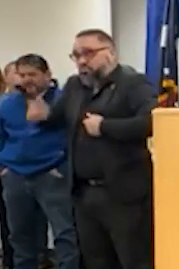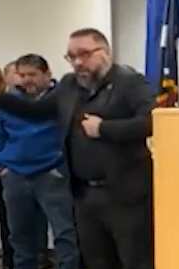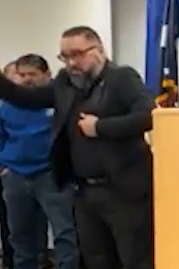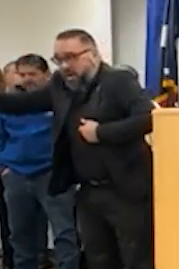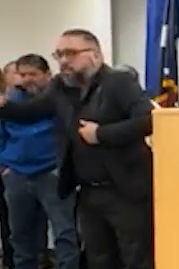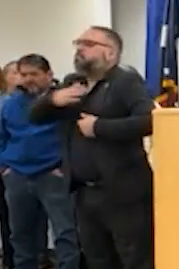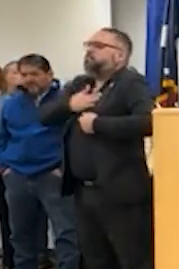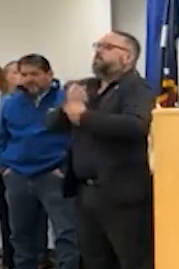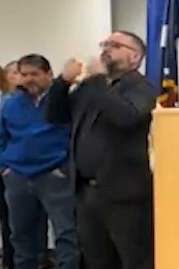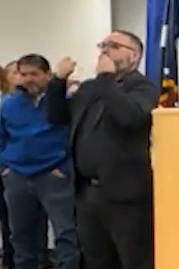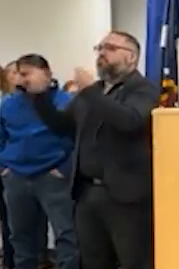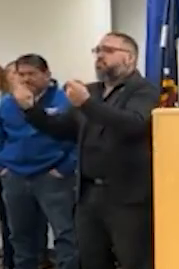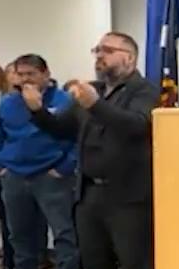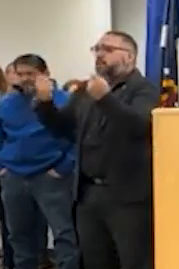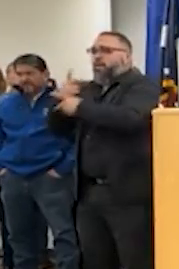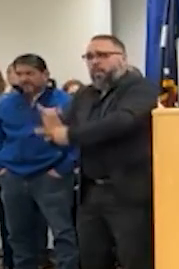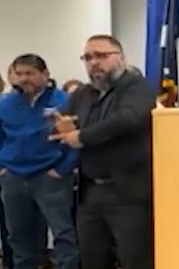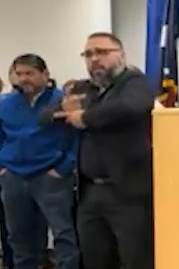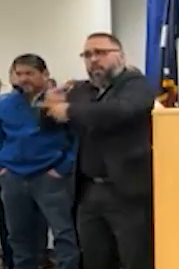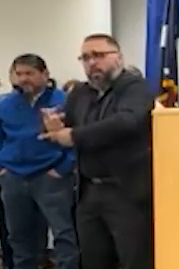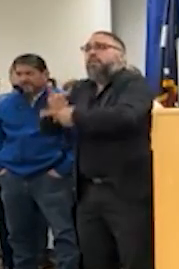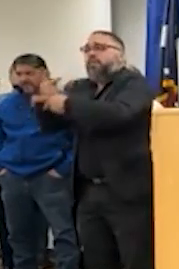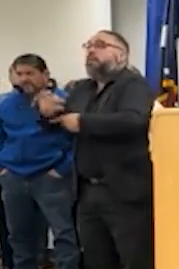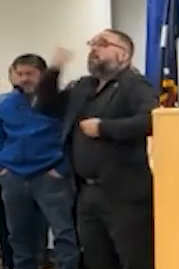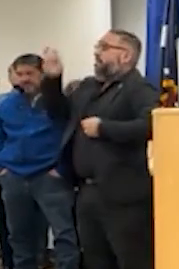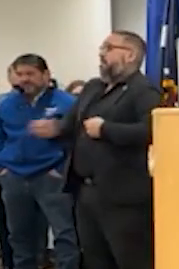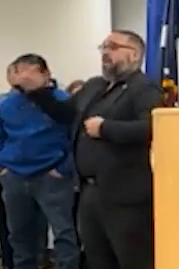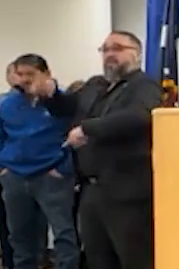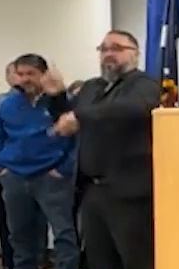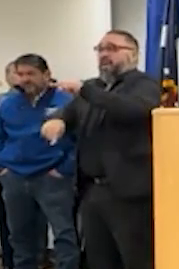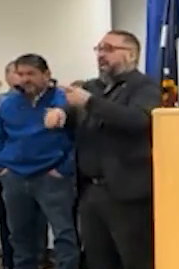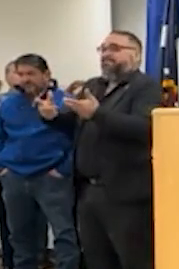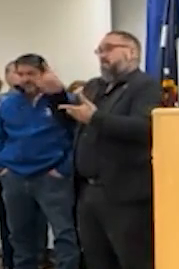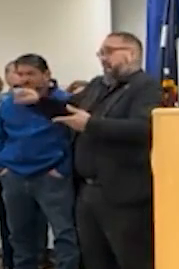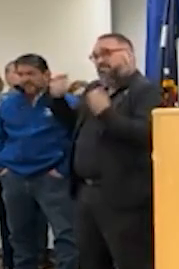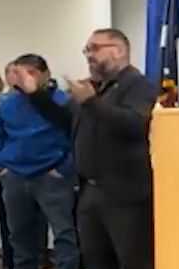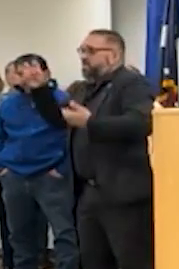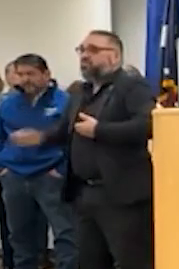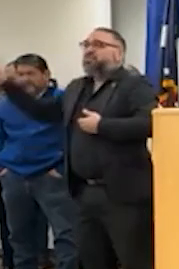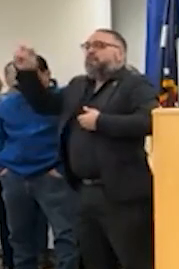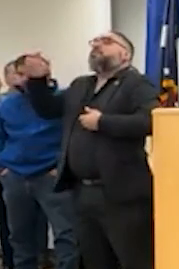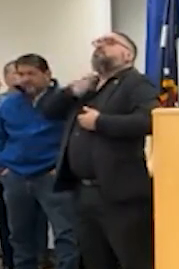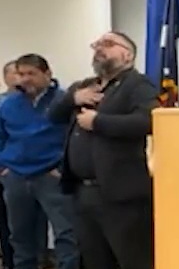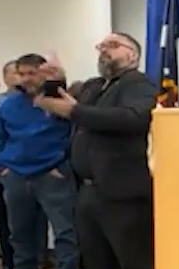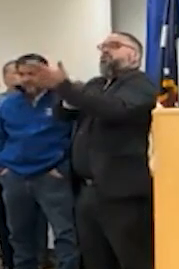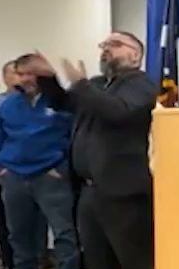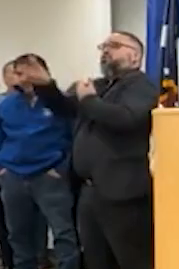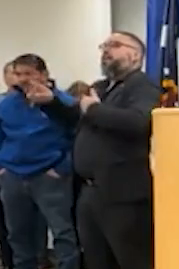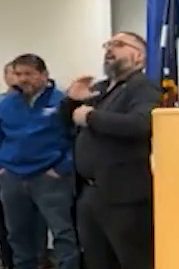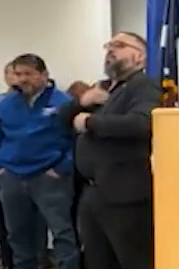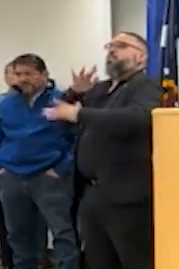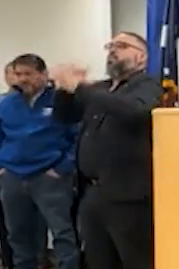drive slowly and use extra caution. If travel is unavoidable, please check drivetexas.org before you leave. The site provides